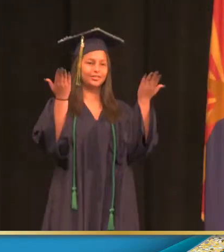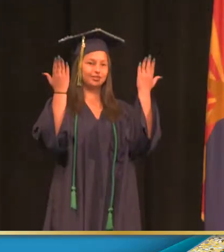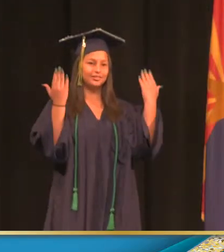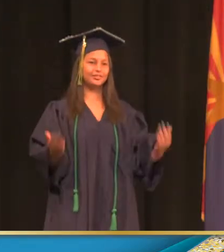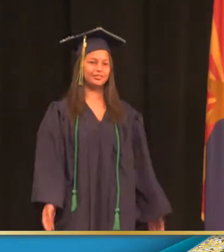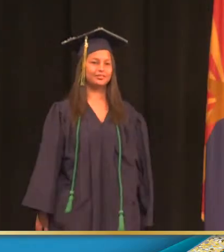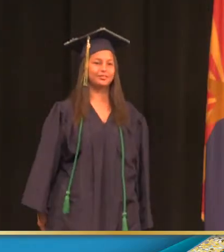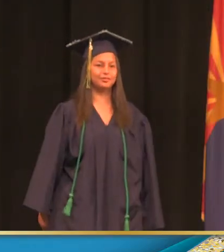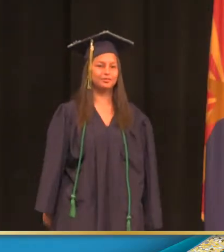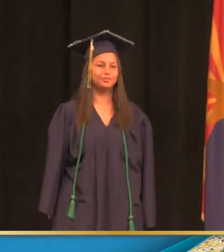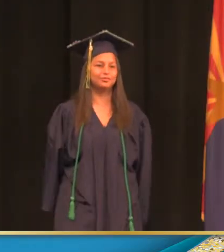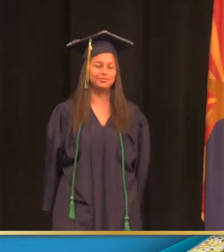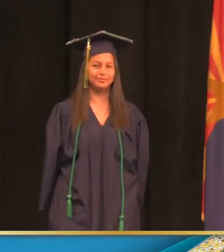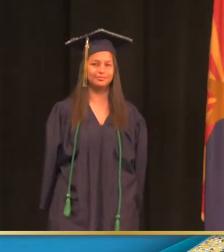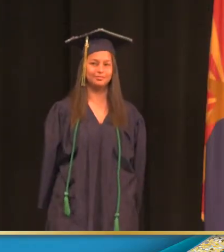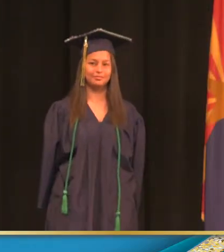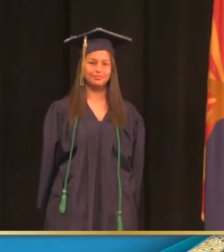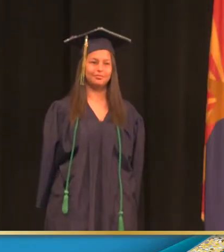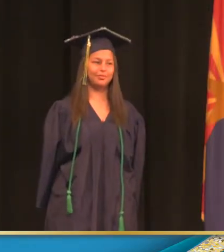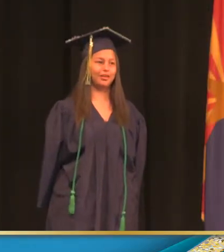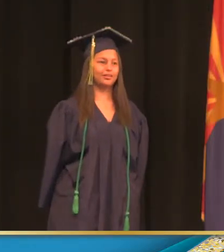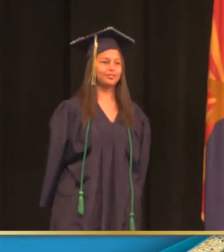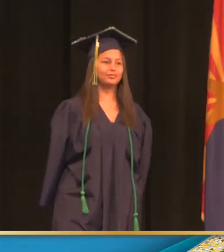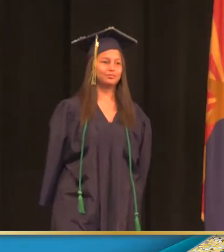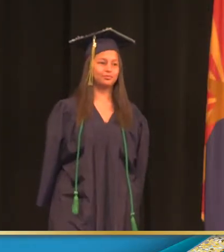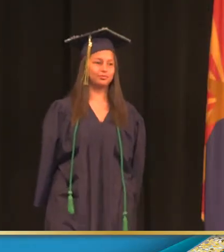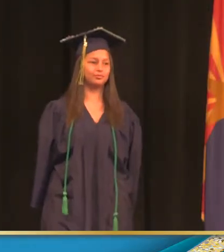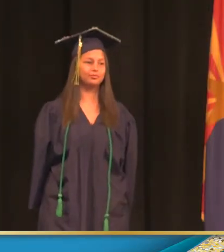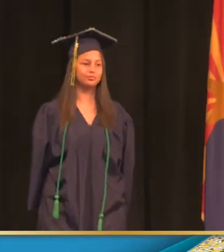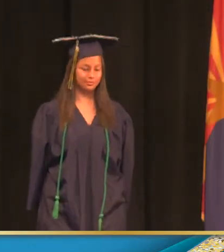Please rise for the national anthem.